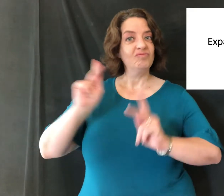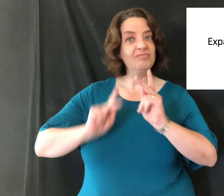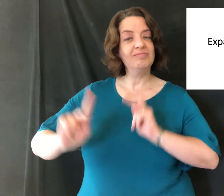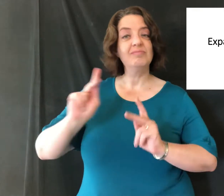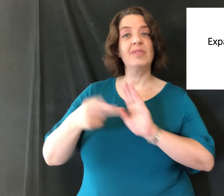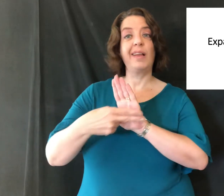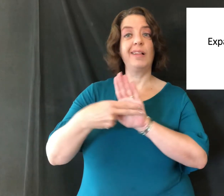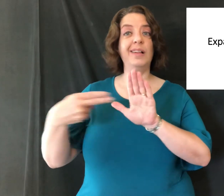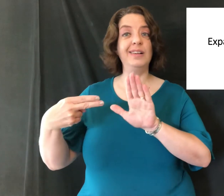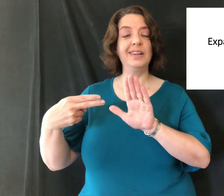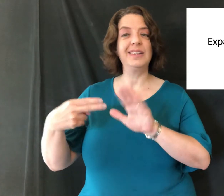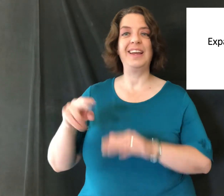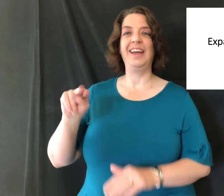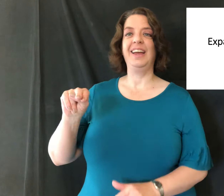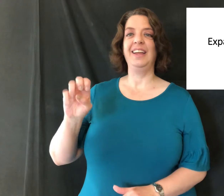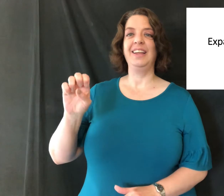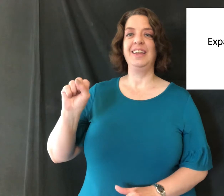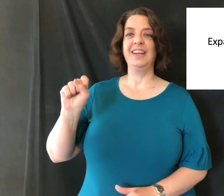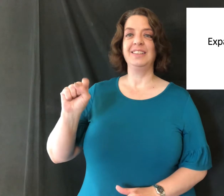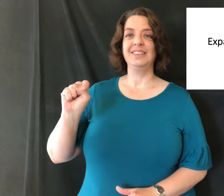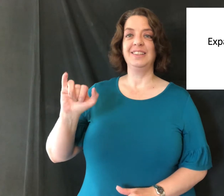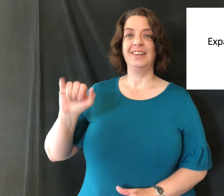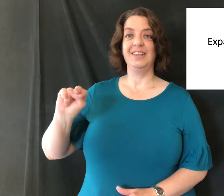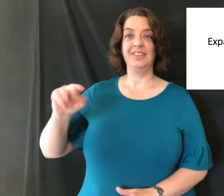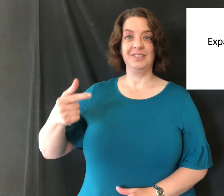Other people have labeled it nesting.